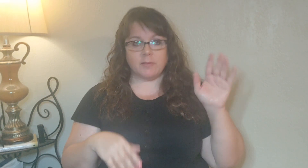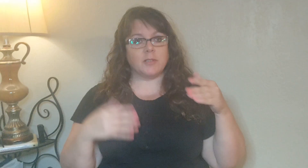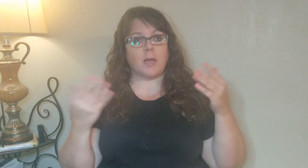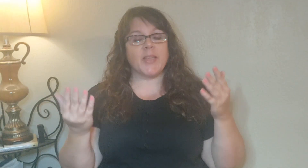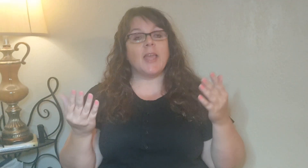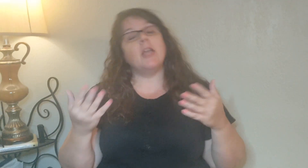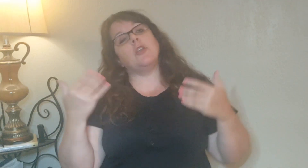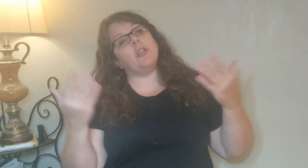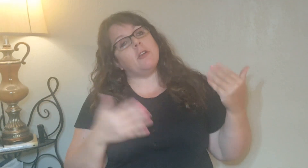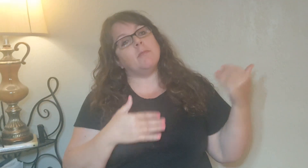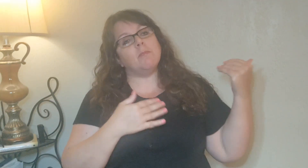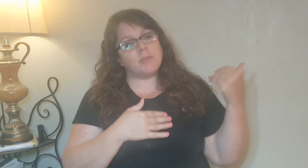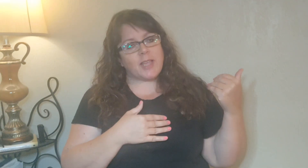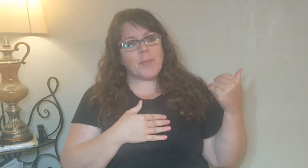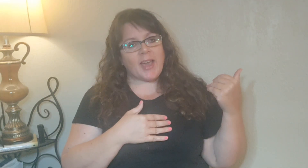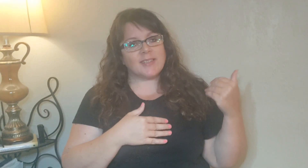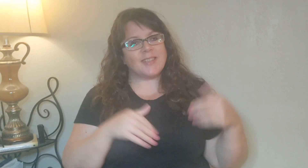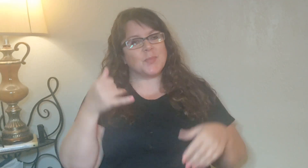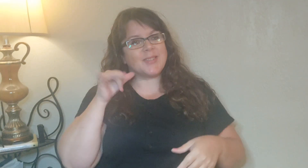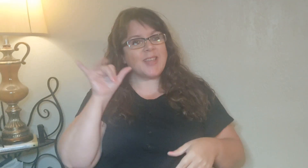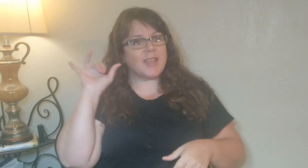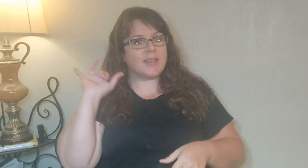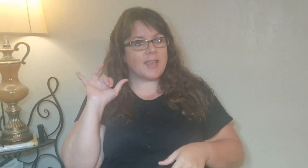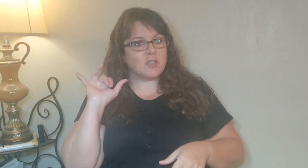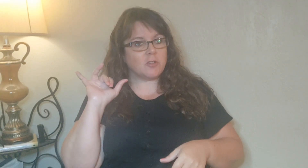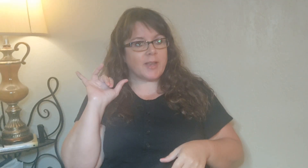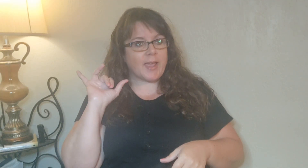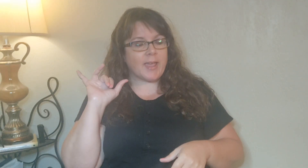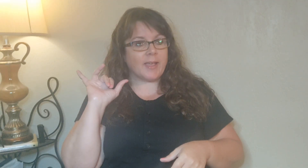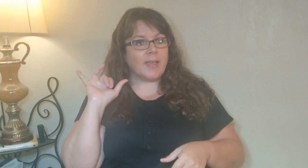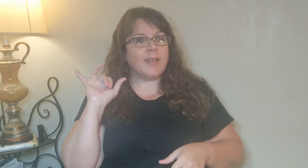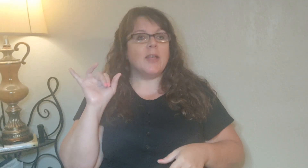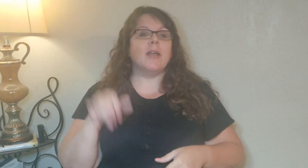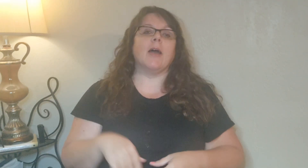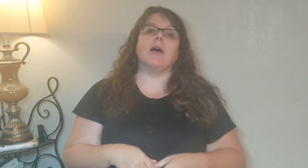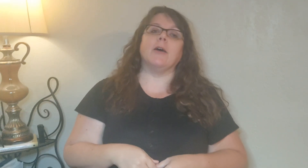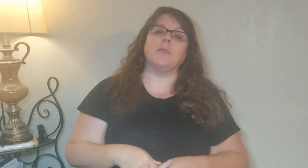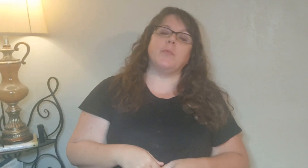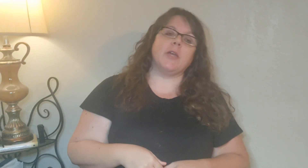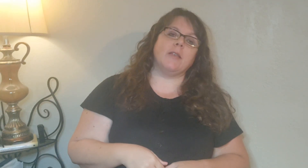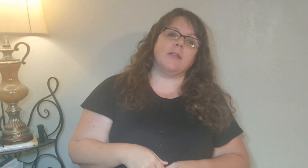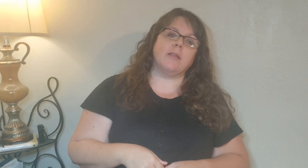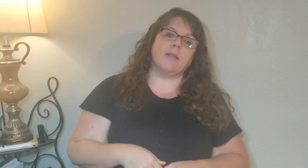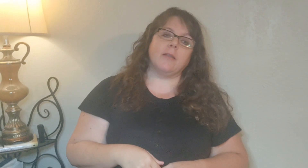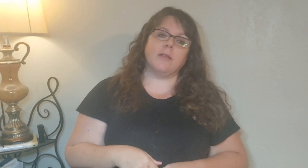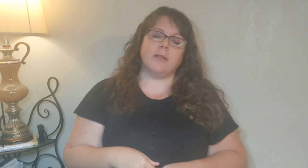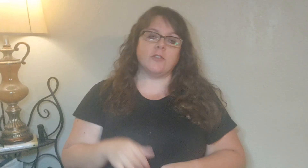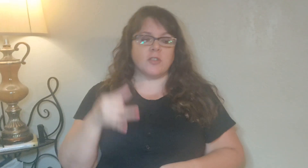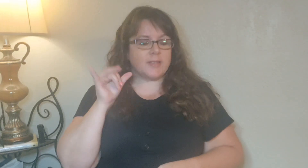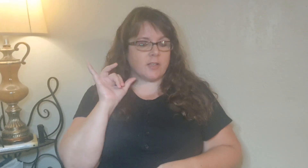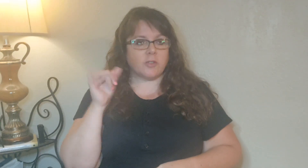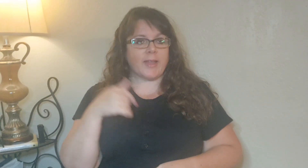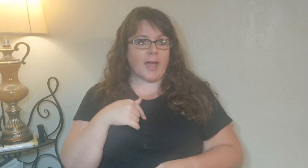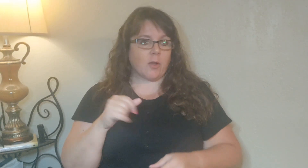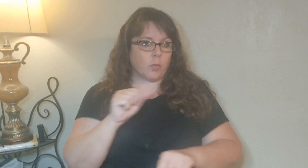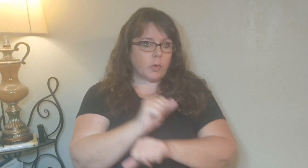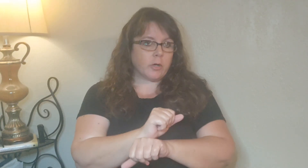tense. I mean, you do say past tense by saying yesterday, but it's just yesterday I